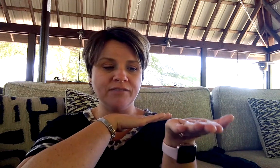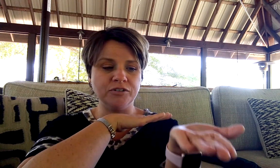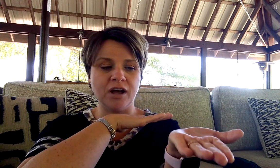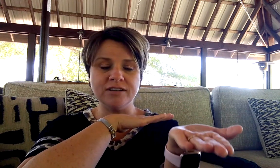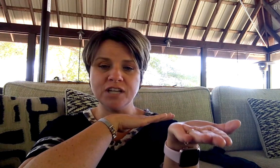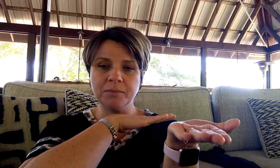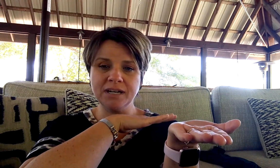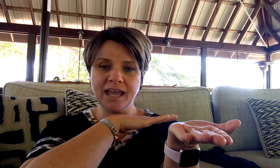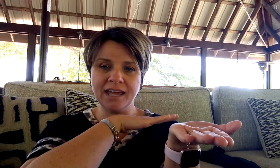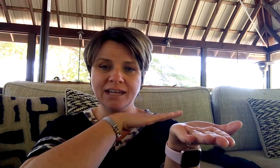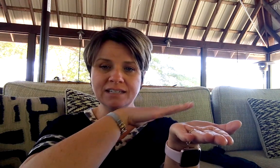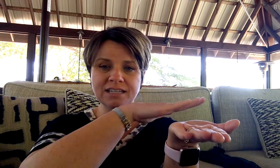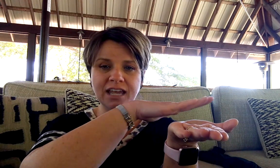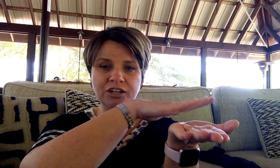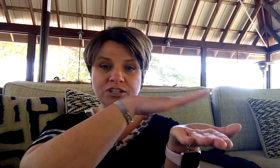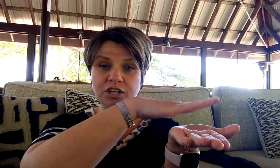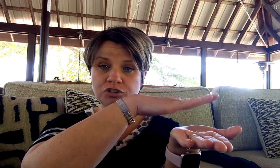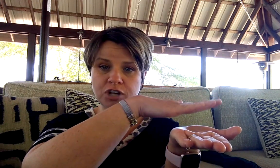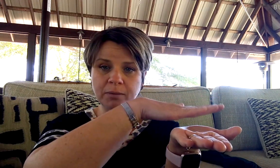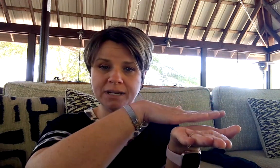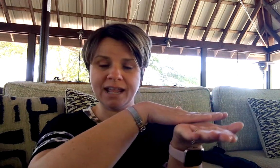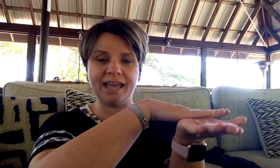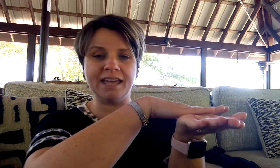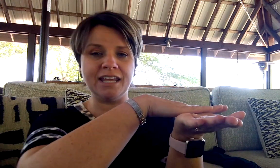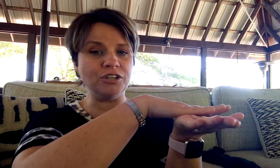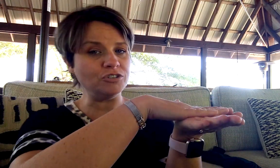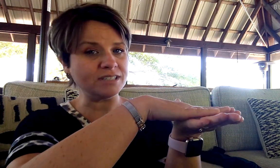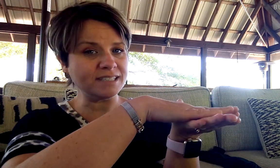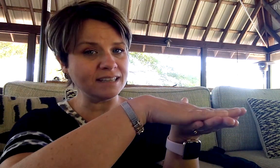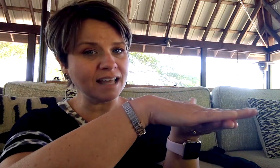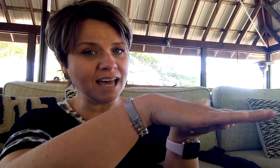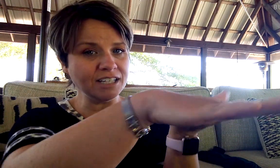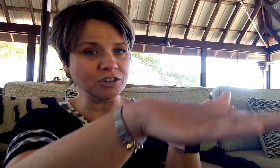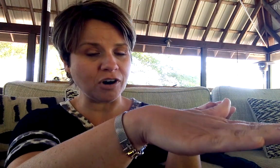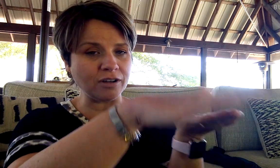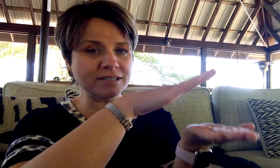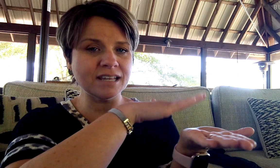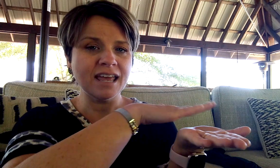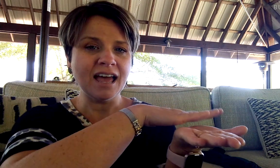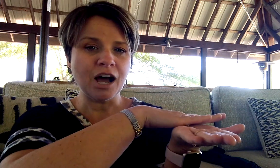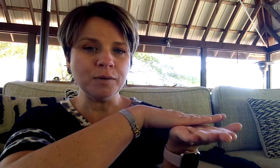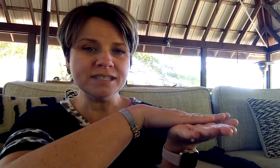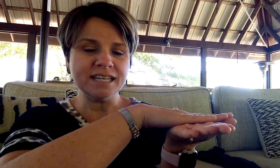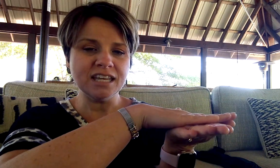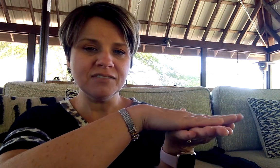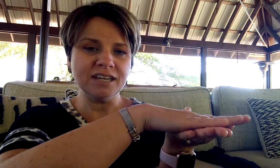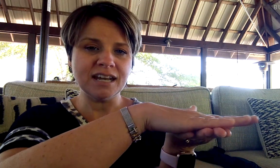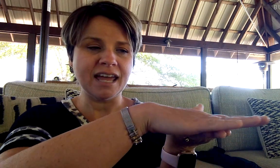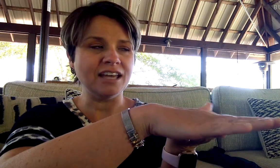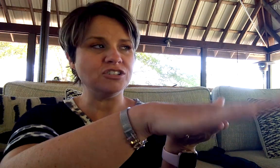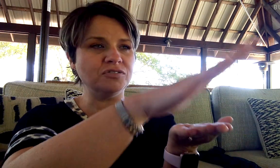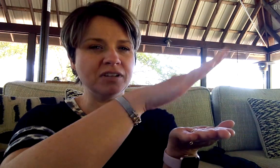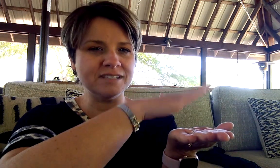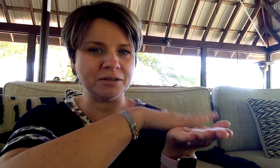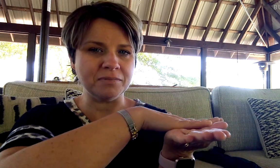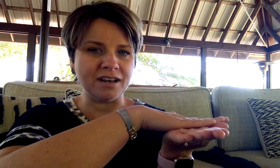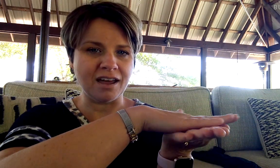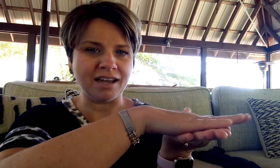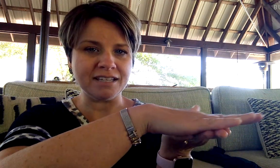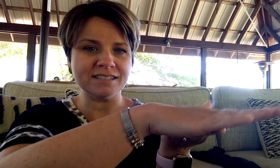your non-dominant hand, and you take your dominant hand and you just slide it across. always think of it as you're feeling something nice.